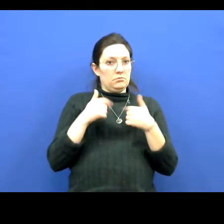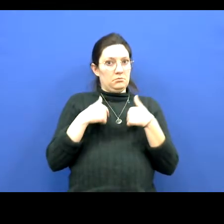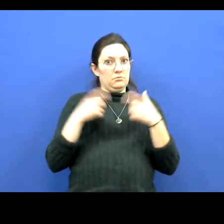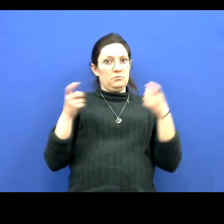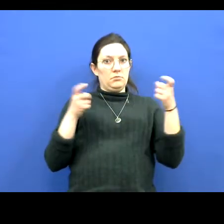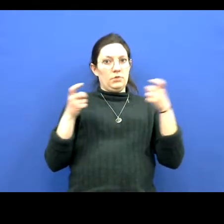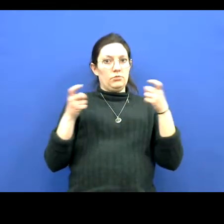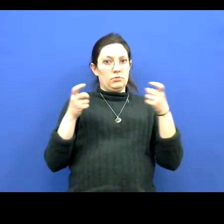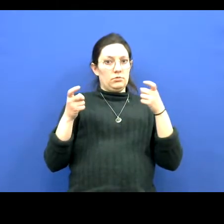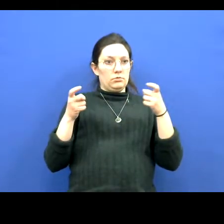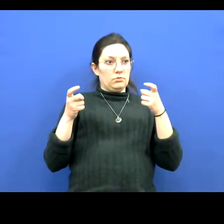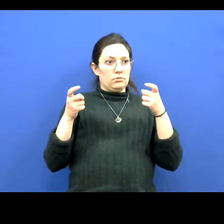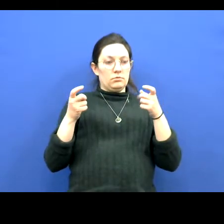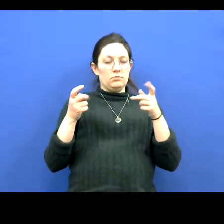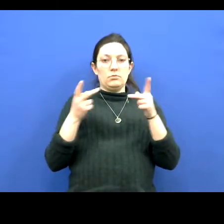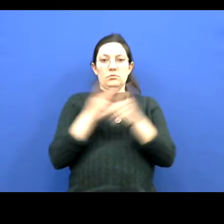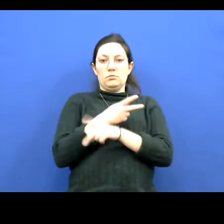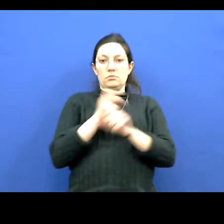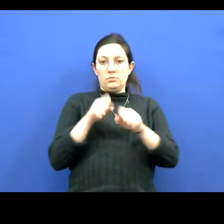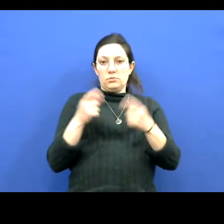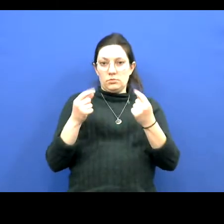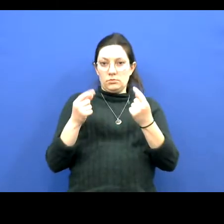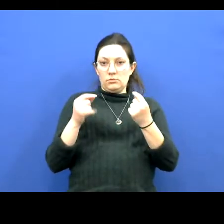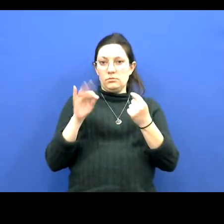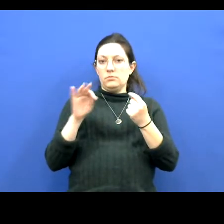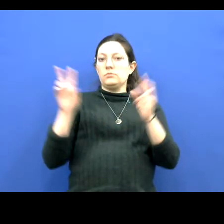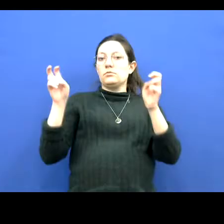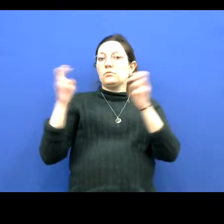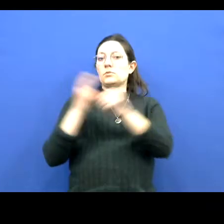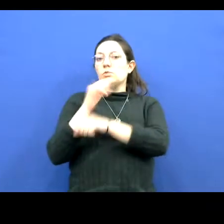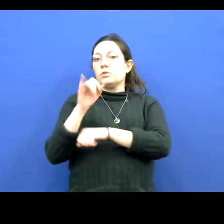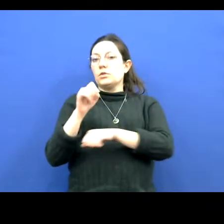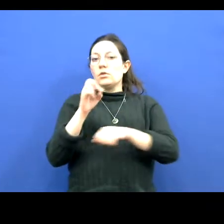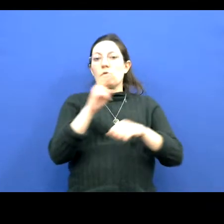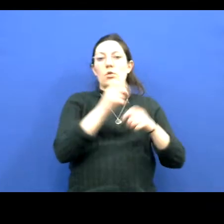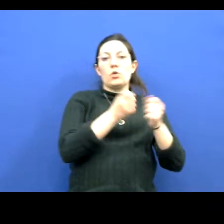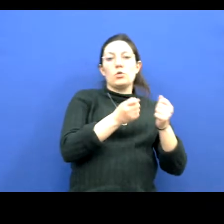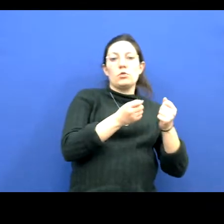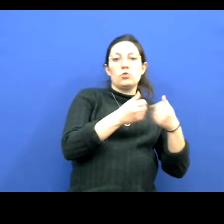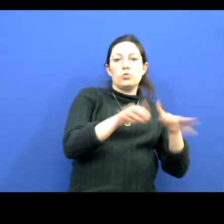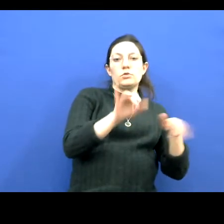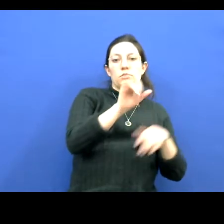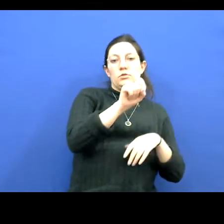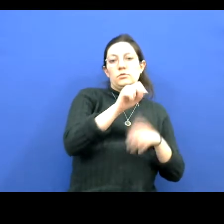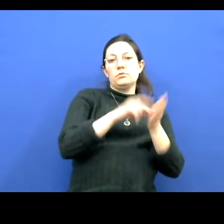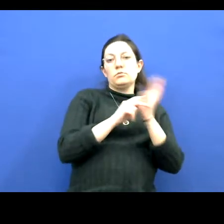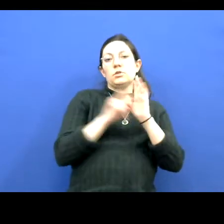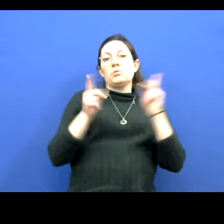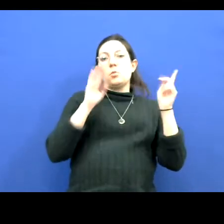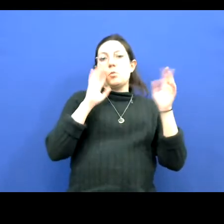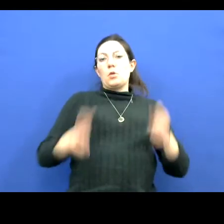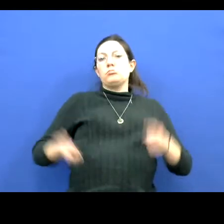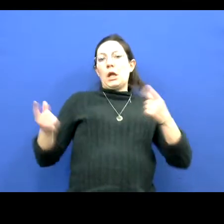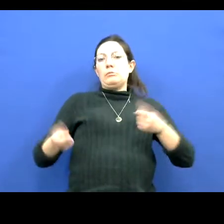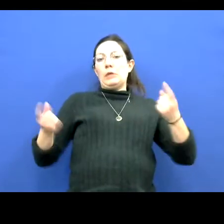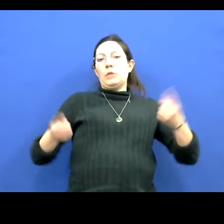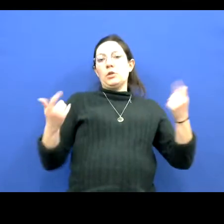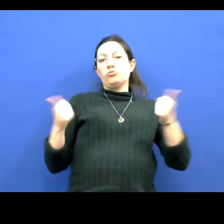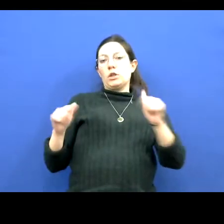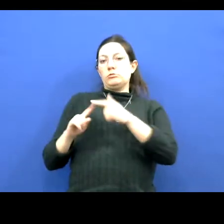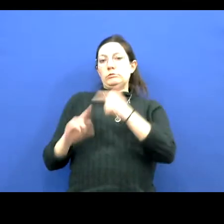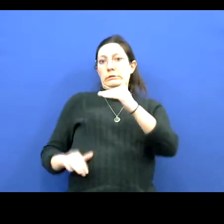management, one of the worst things you can do is have a use it or lose it policy, because then people spend money wastefully. As a